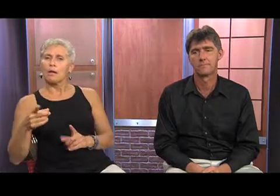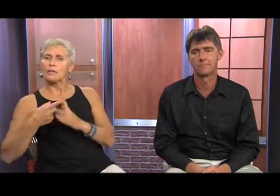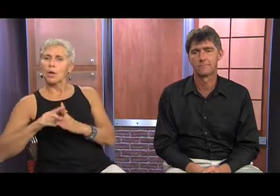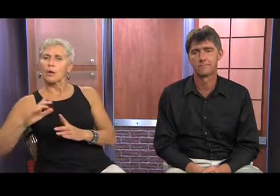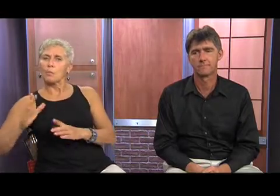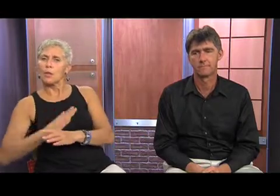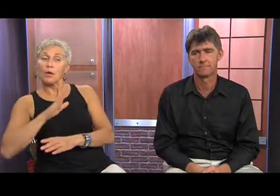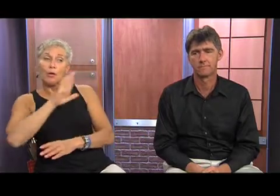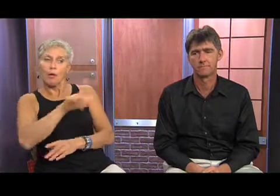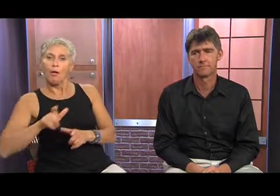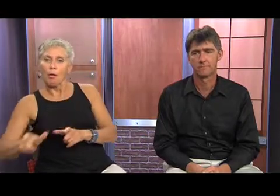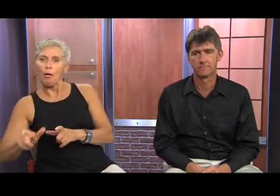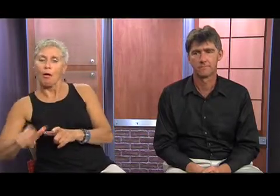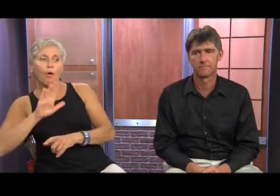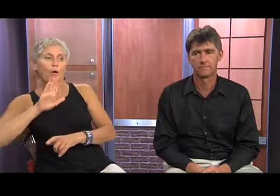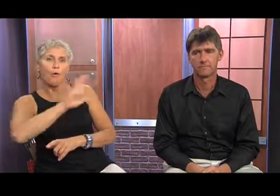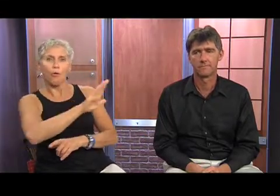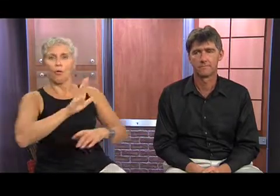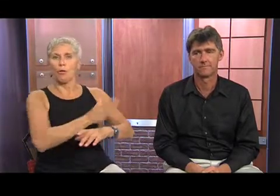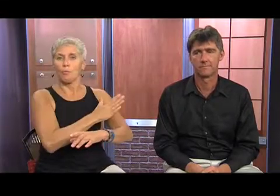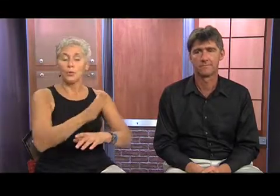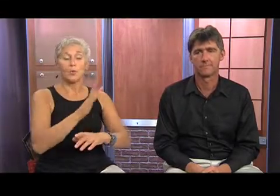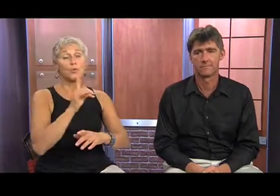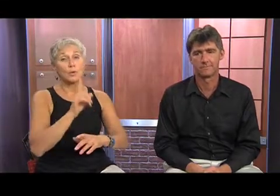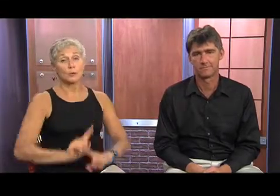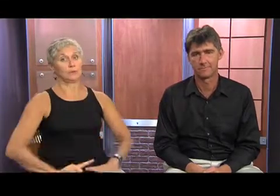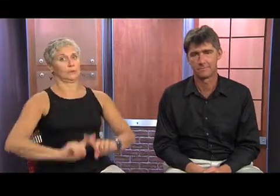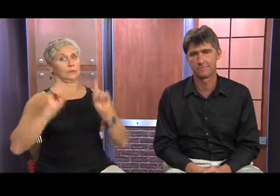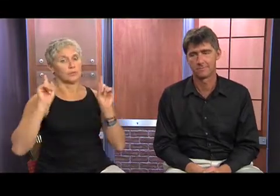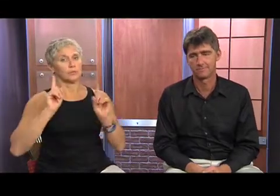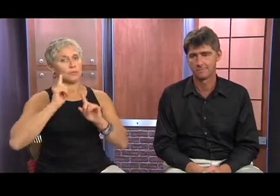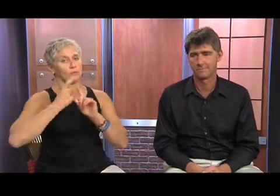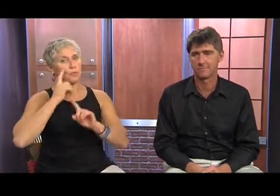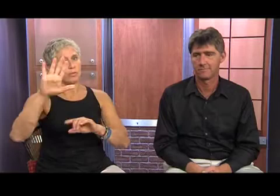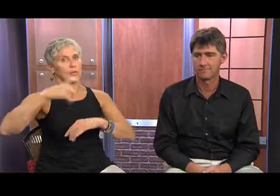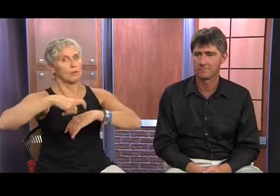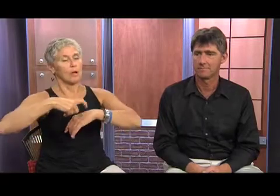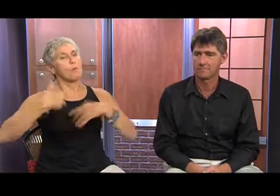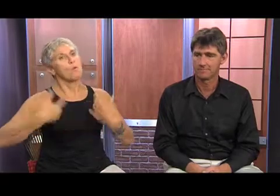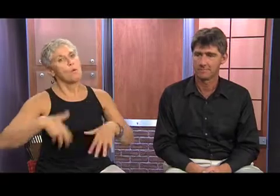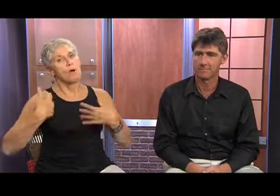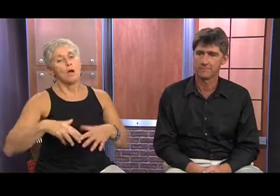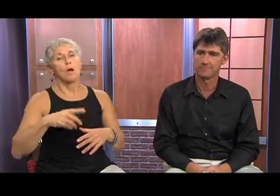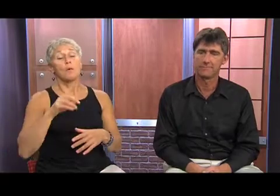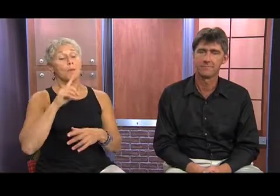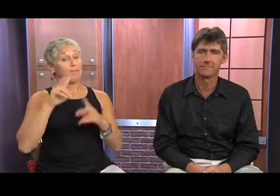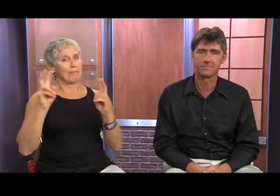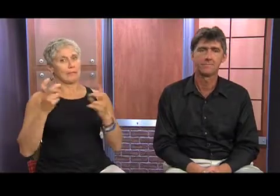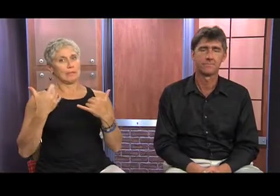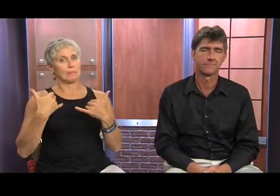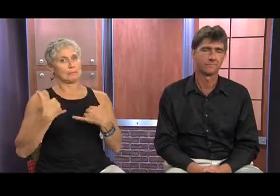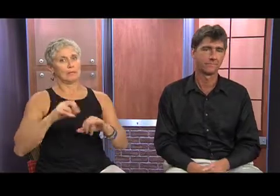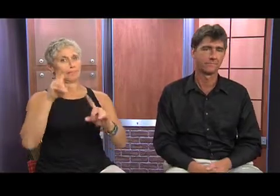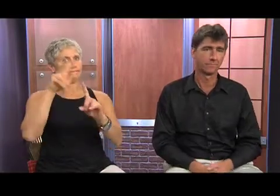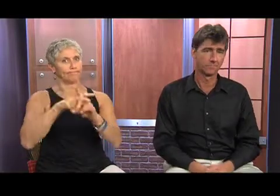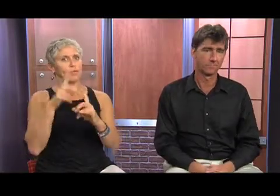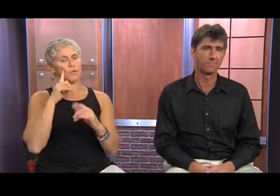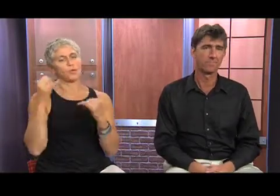true story, so there are all sorts of great themes that are still current and relevant today, as well as great symbolism. And